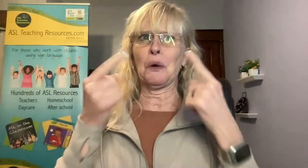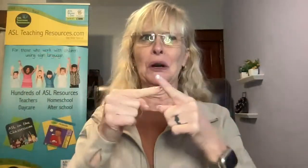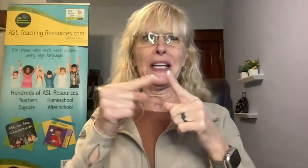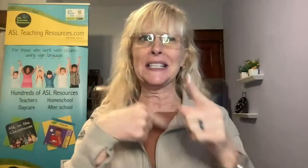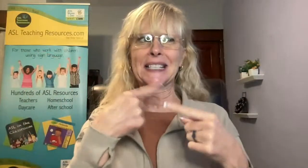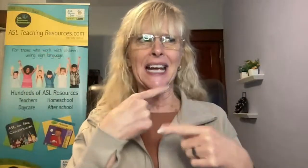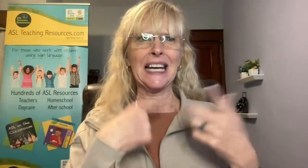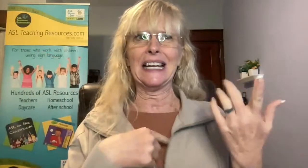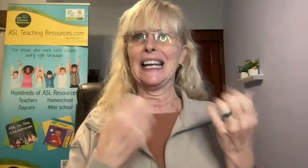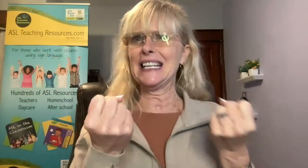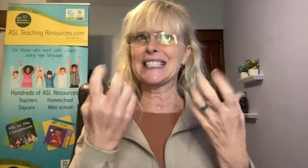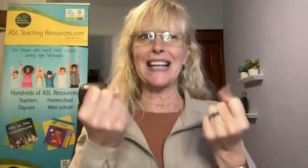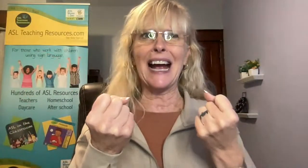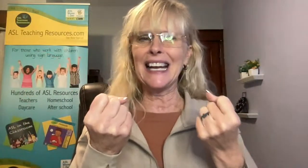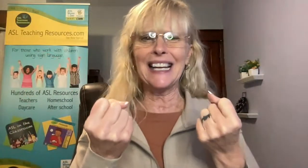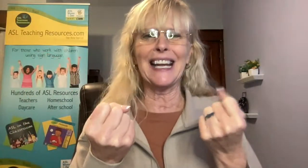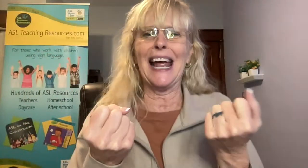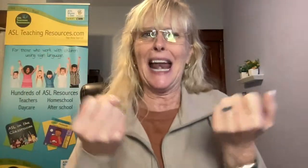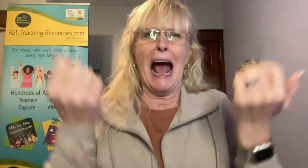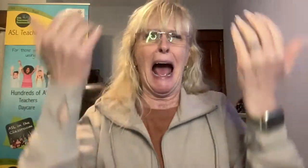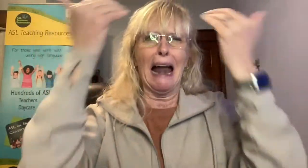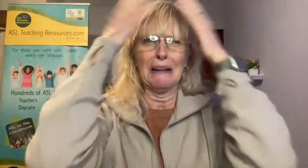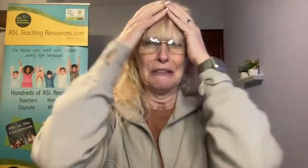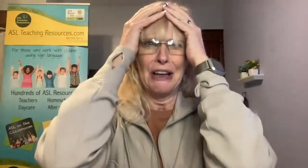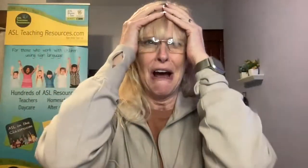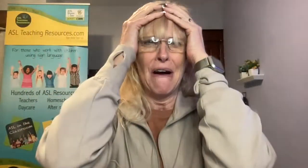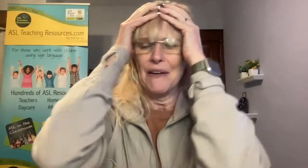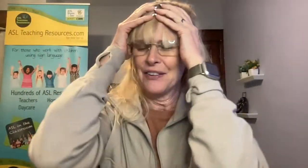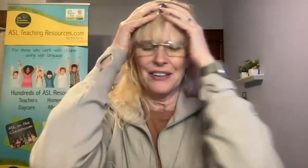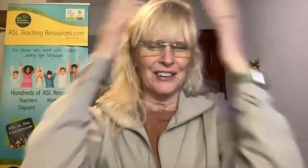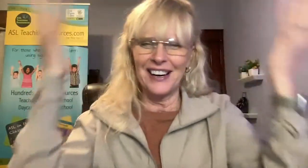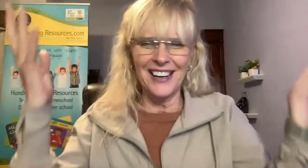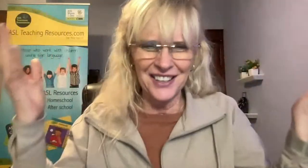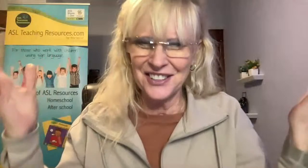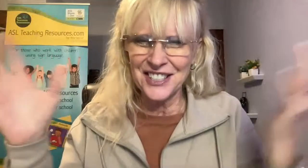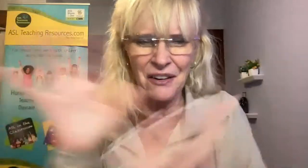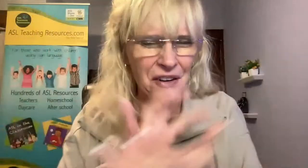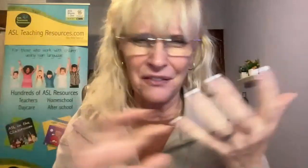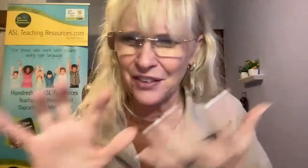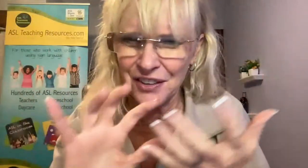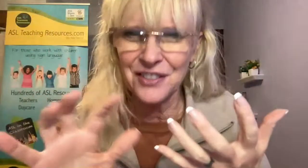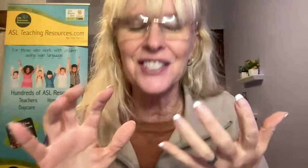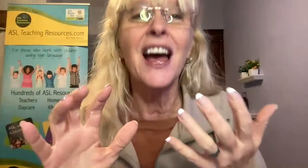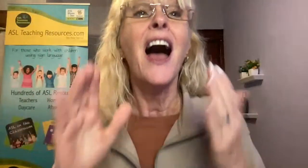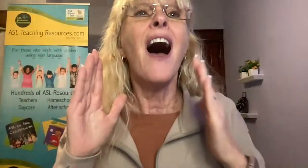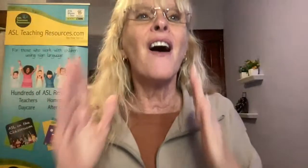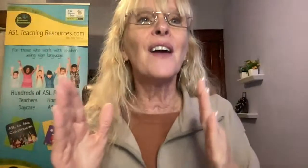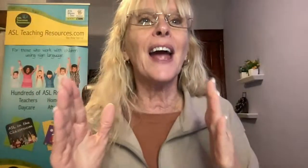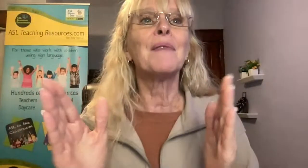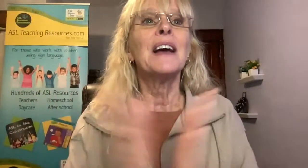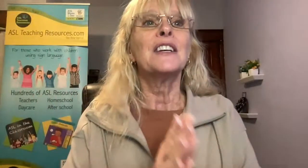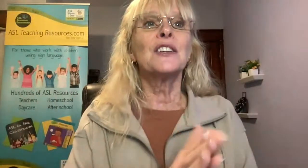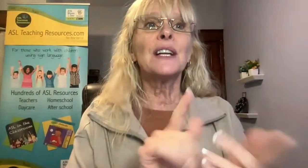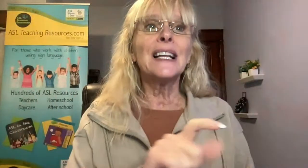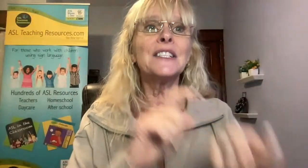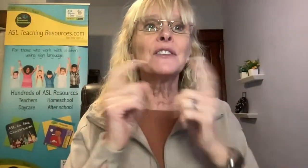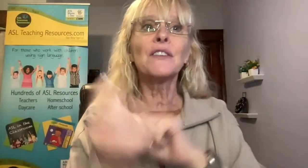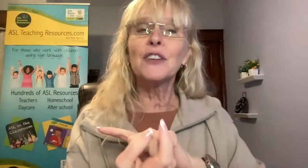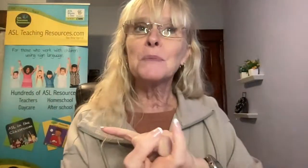word he's saying. He's signing it. I don't know. You're so confused. Okay. So now let's do the flip